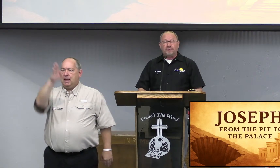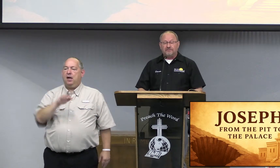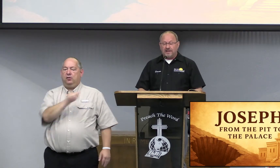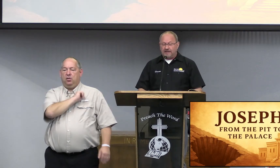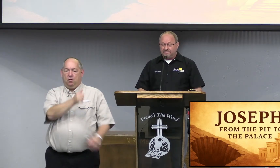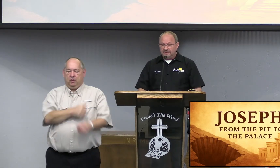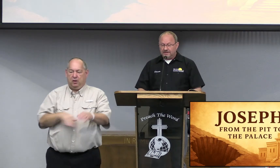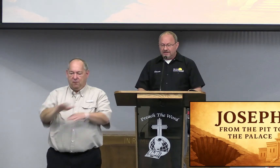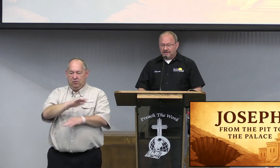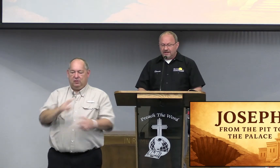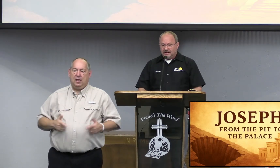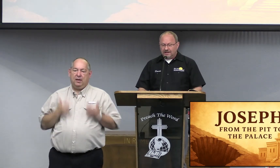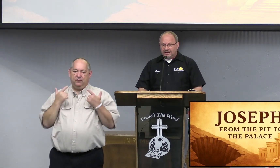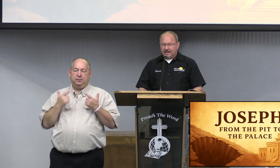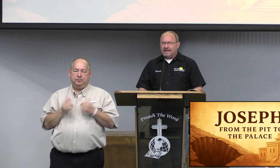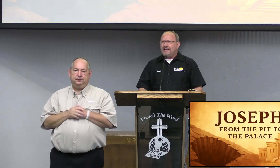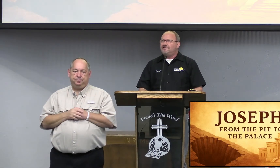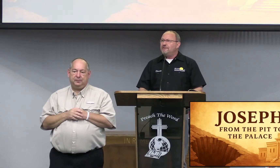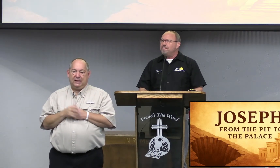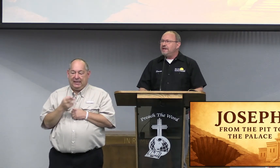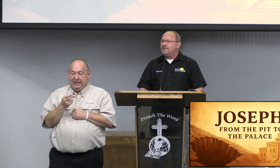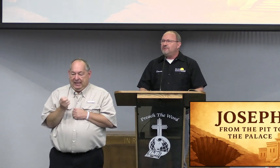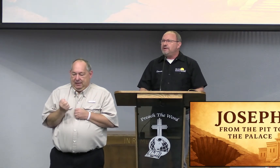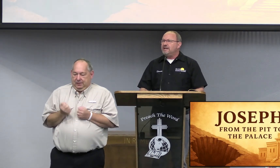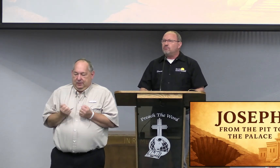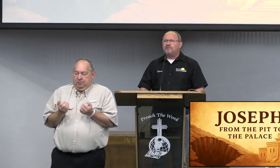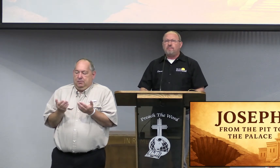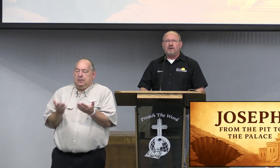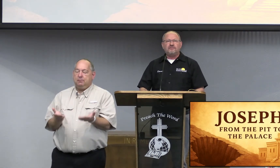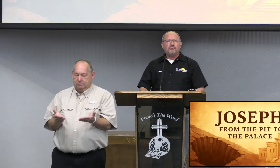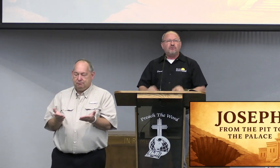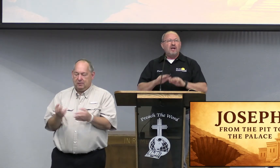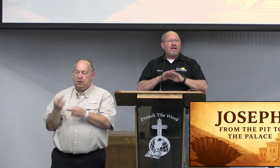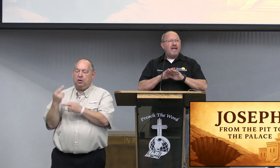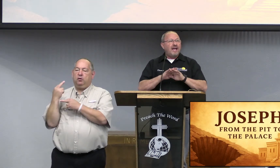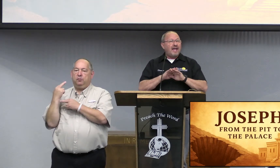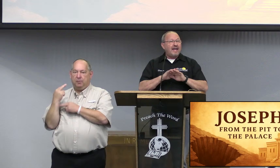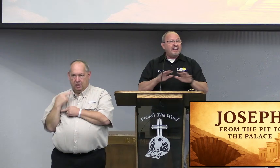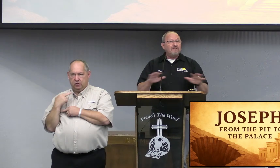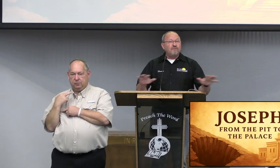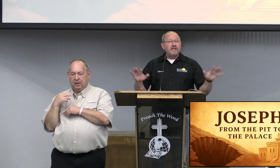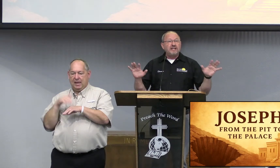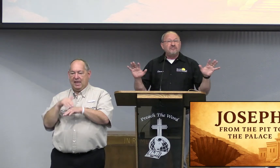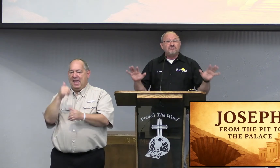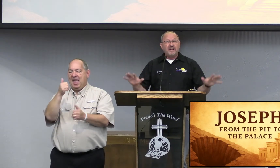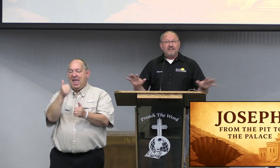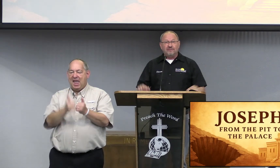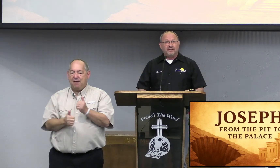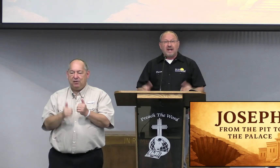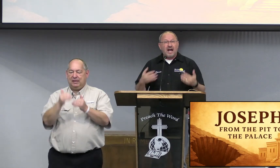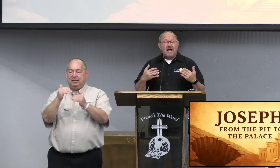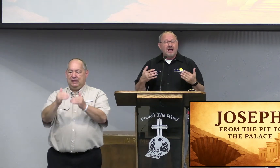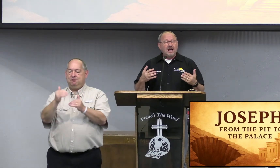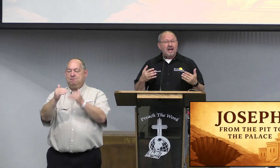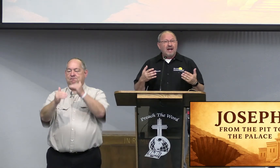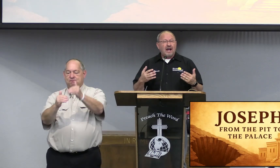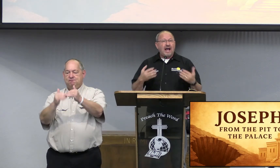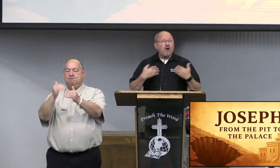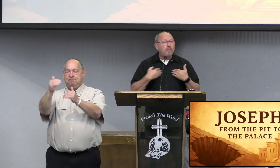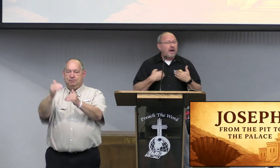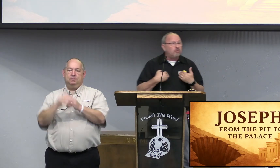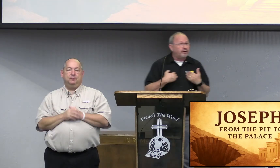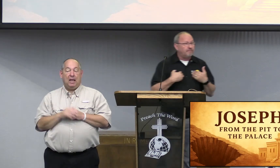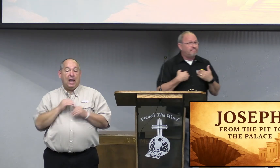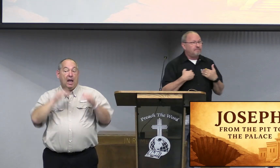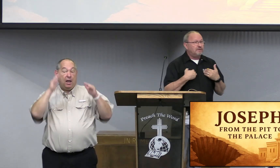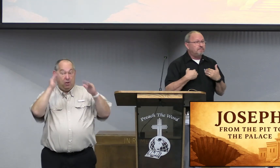authority over his life. And he submitted to being responsible at every stage of it. I